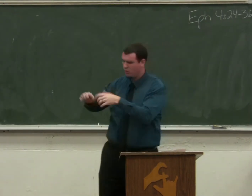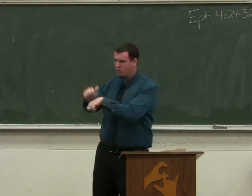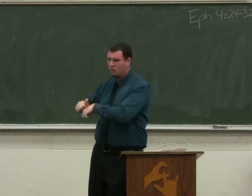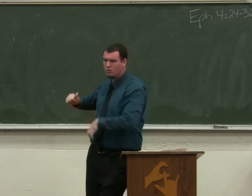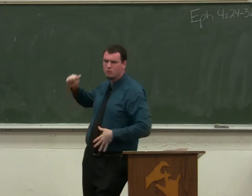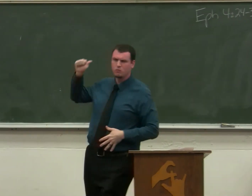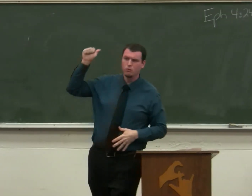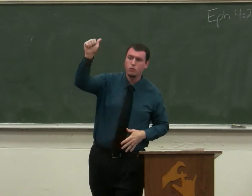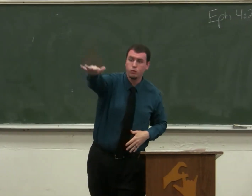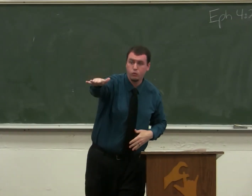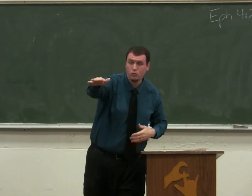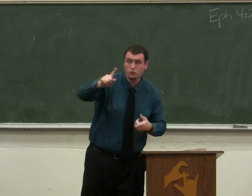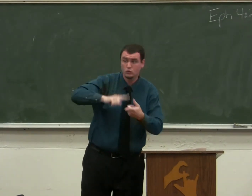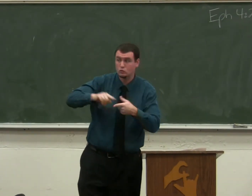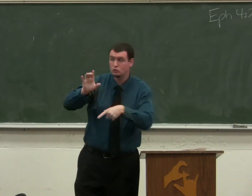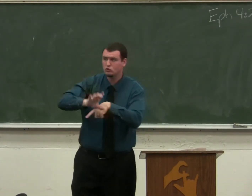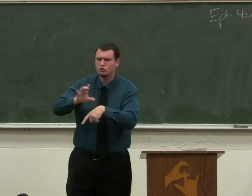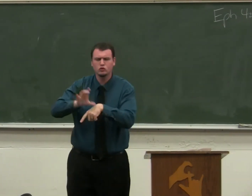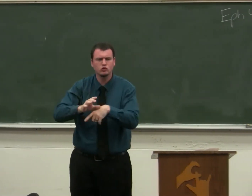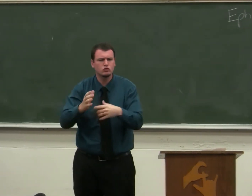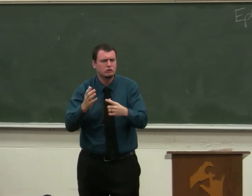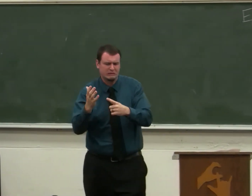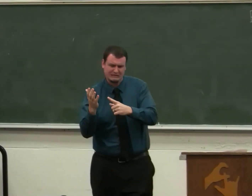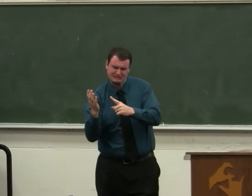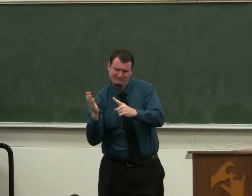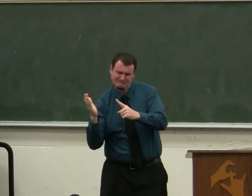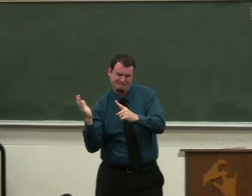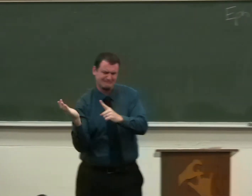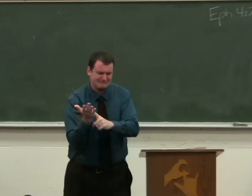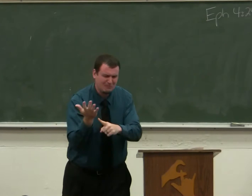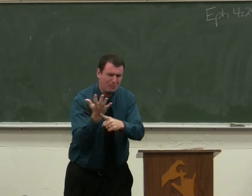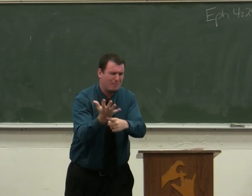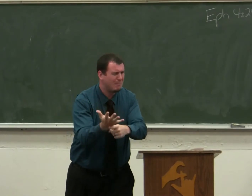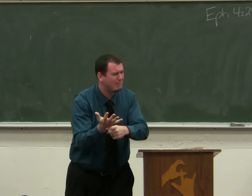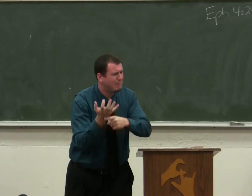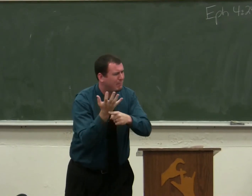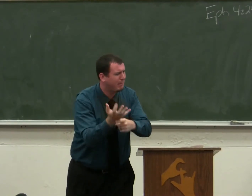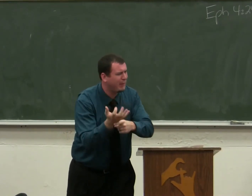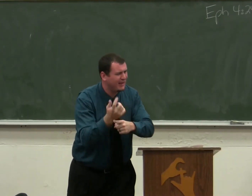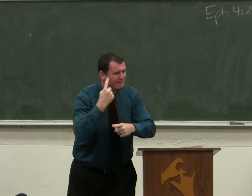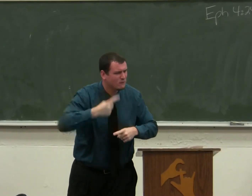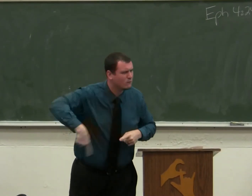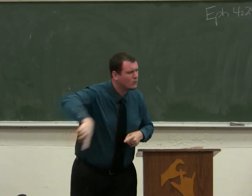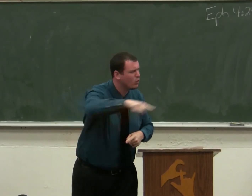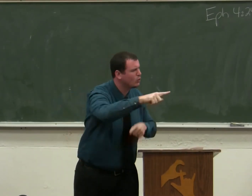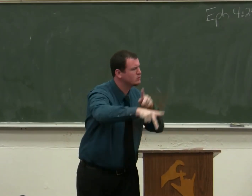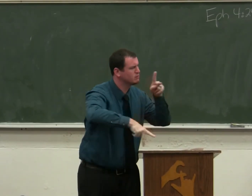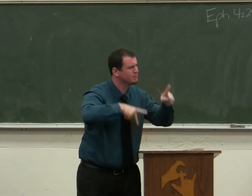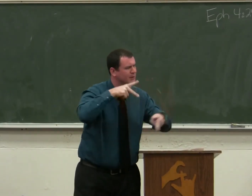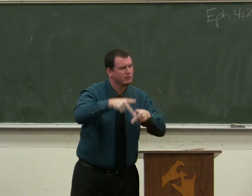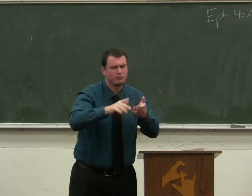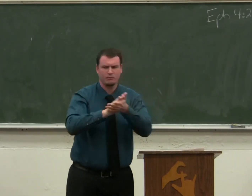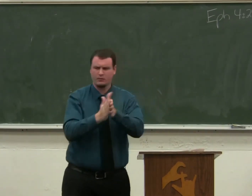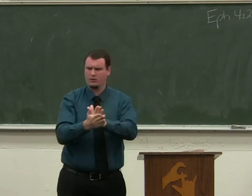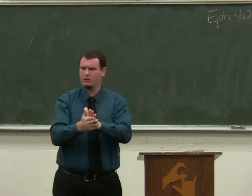today. Paul wrote this and sent it to the church to beg those